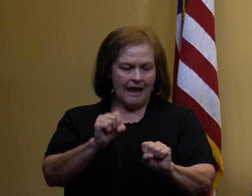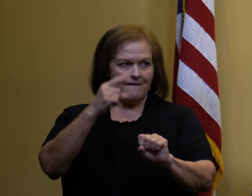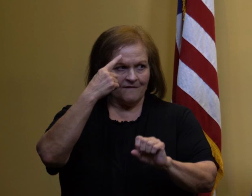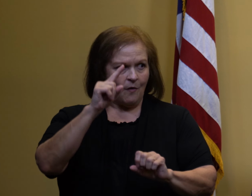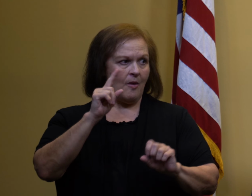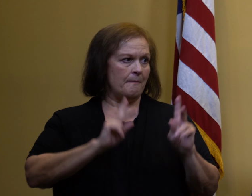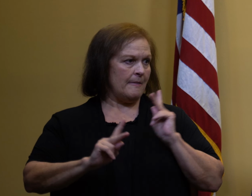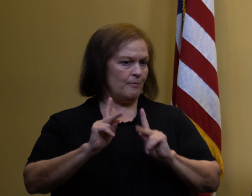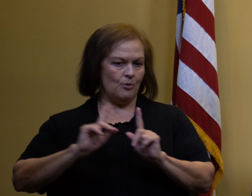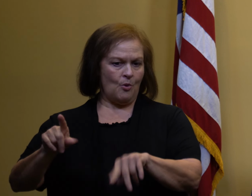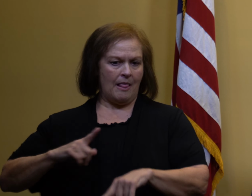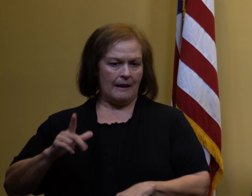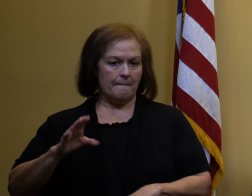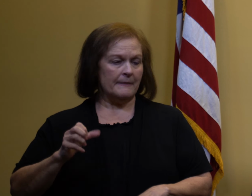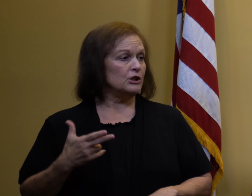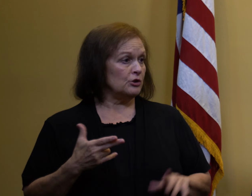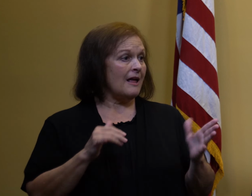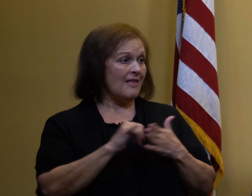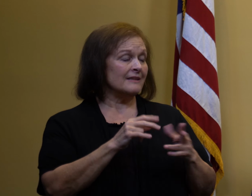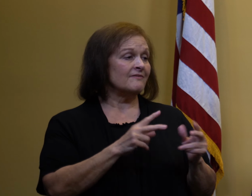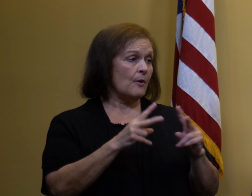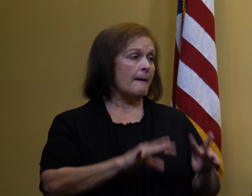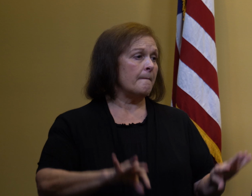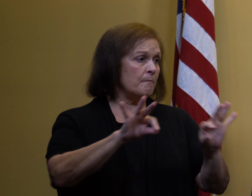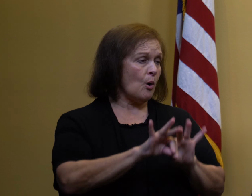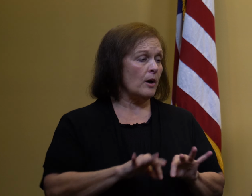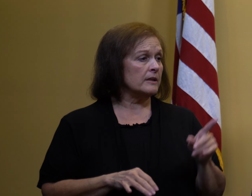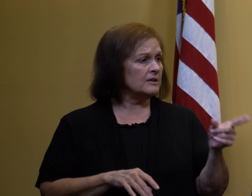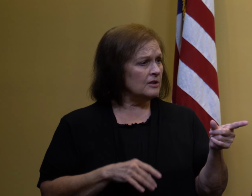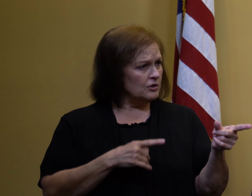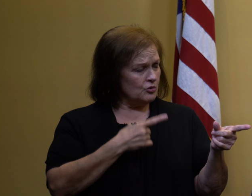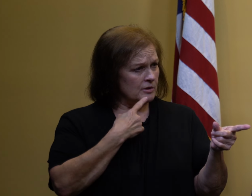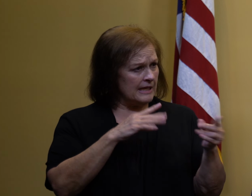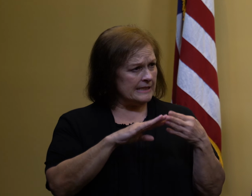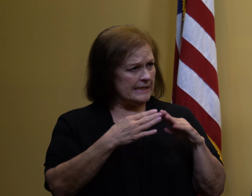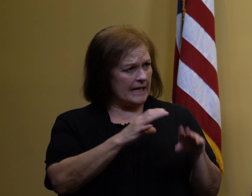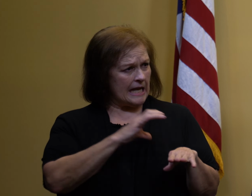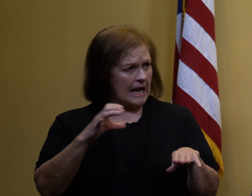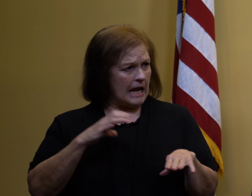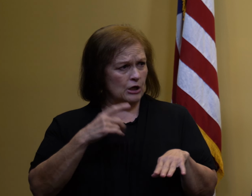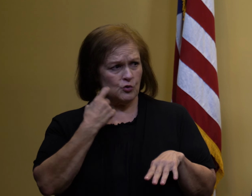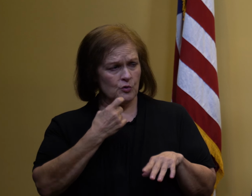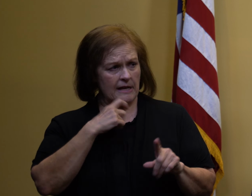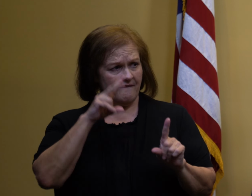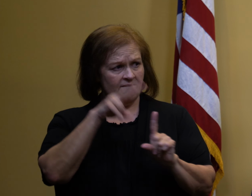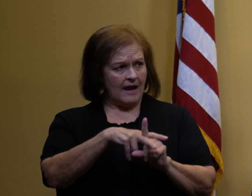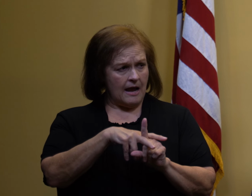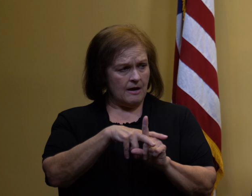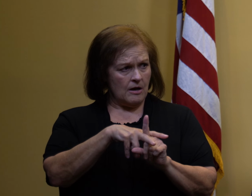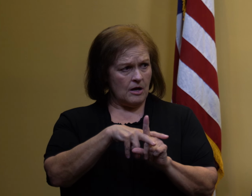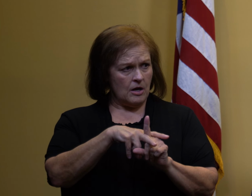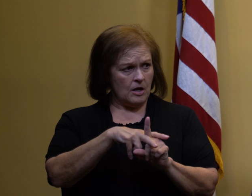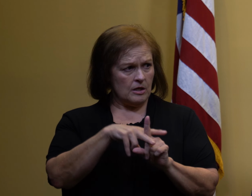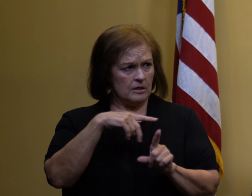at this time. I think that's the biggest takeaway. And I know the City Council recently filed a motion to direct